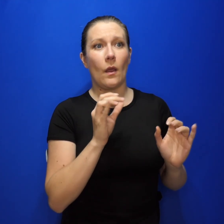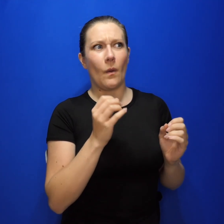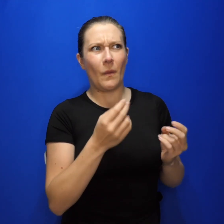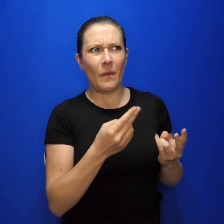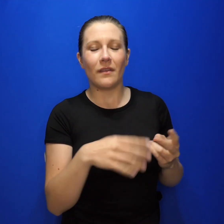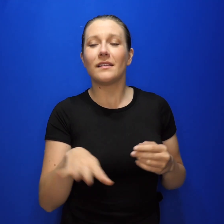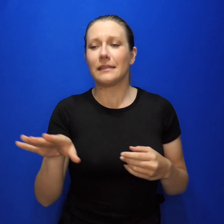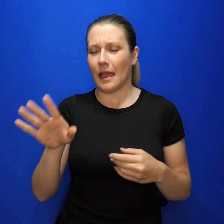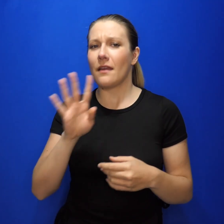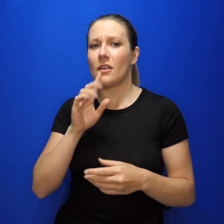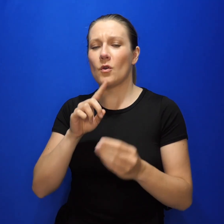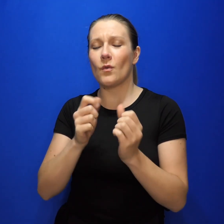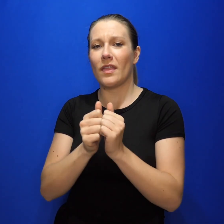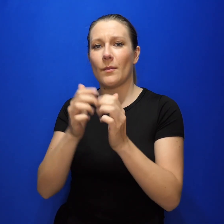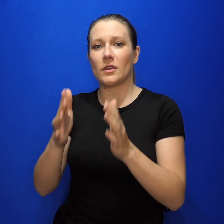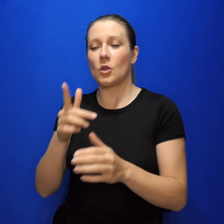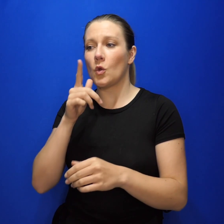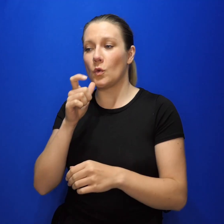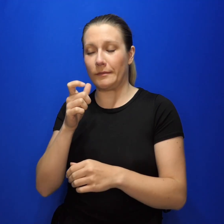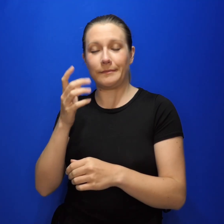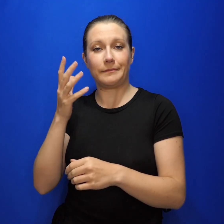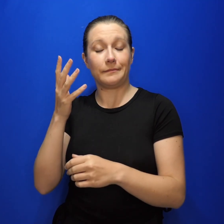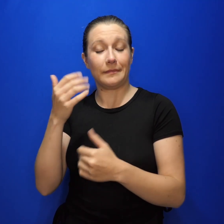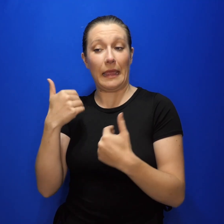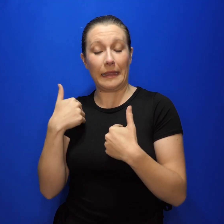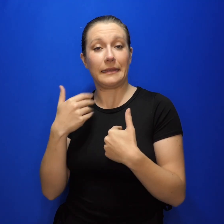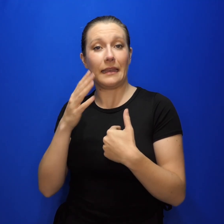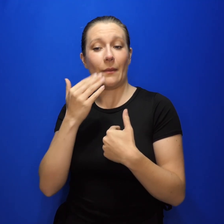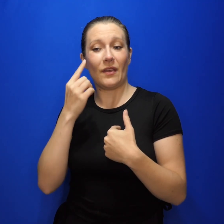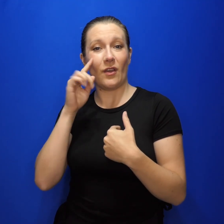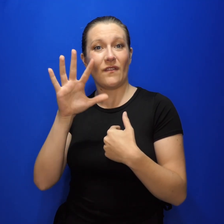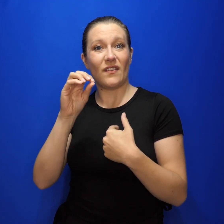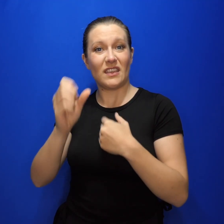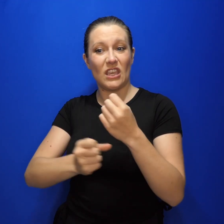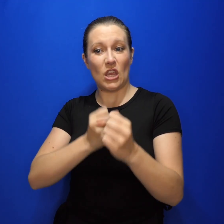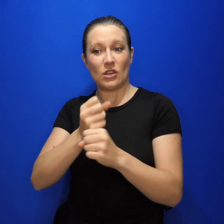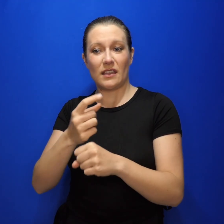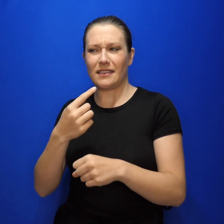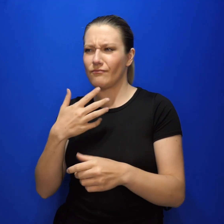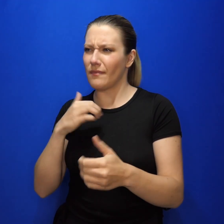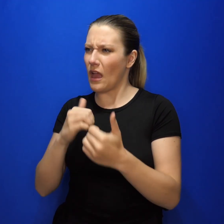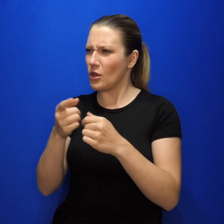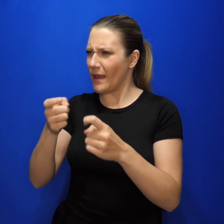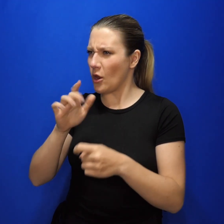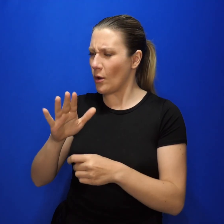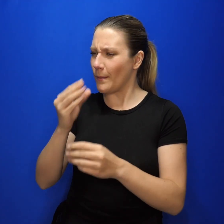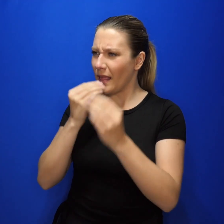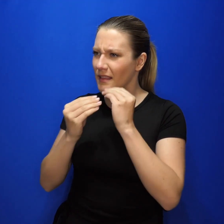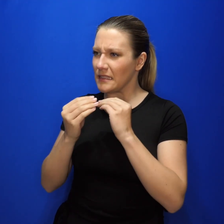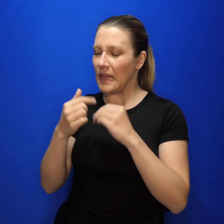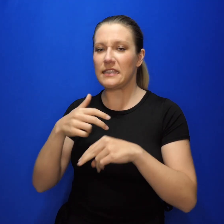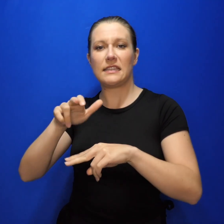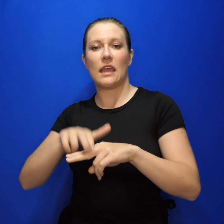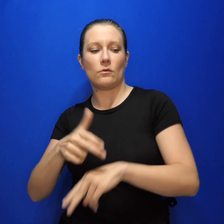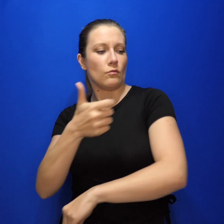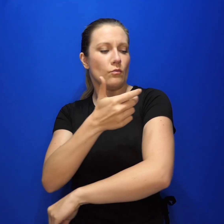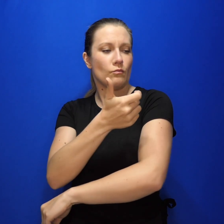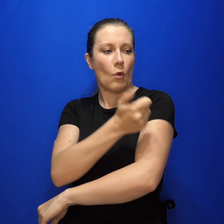somebody recently, diabetes for 50 years, and I said, how do you handle your meals? They're like, I just sit down and I bolus, then I eat. And